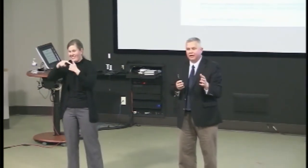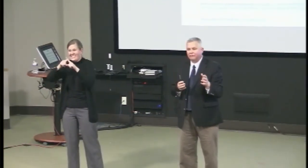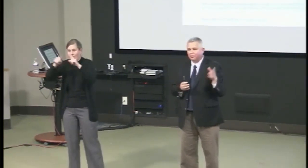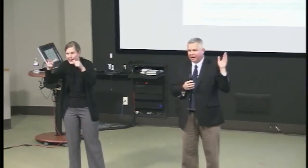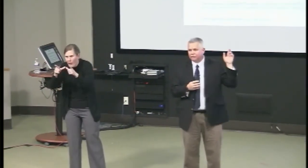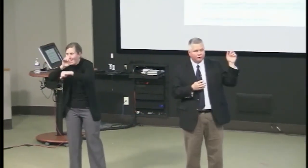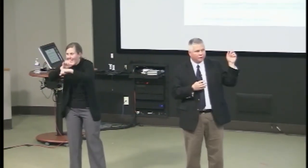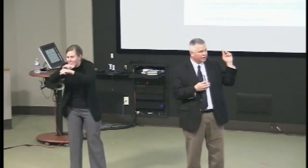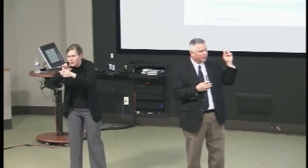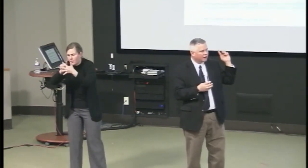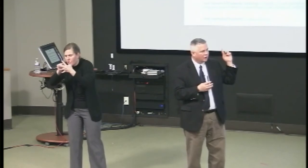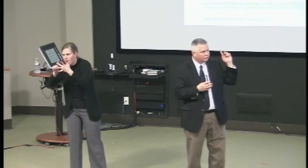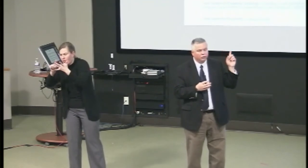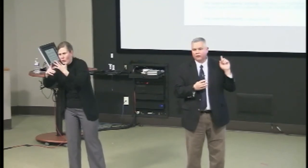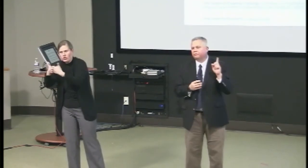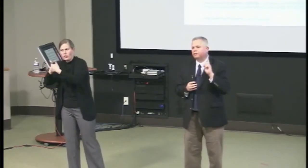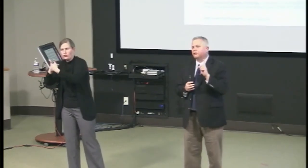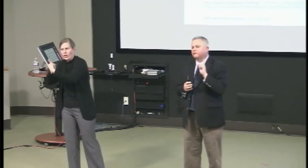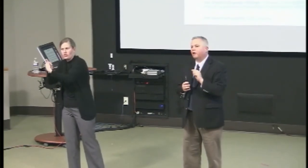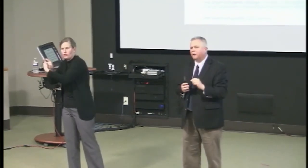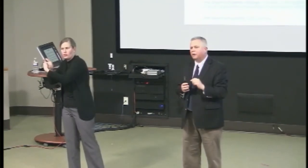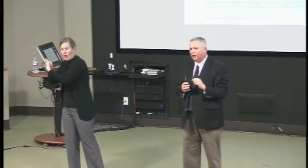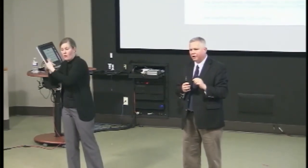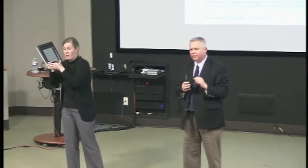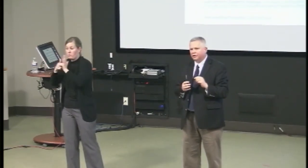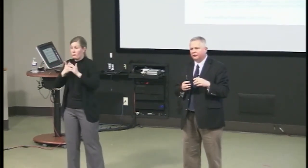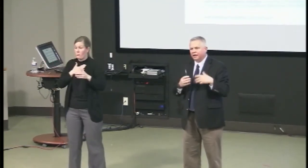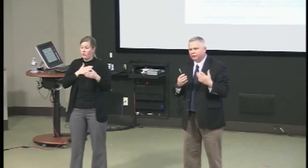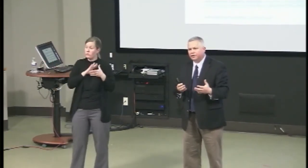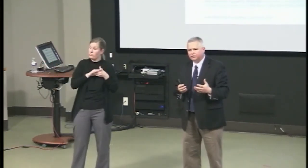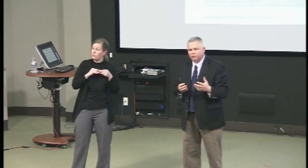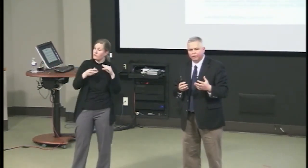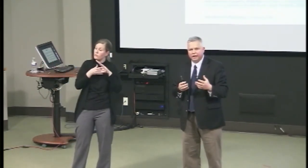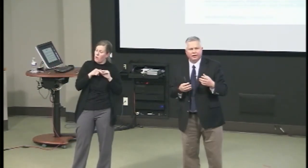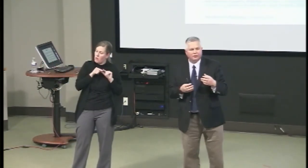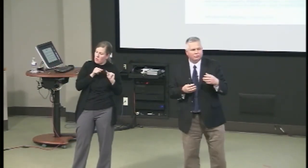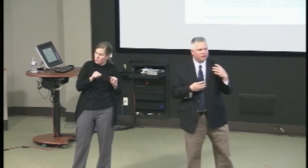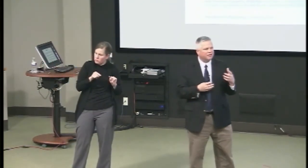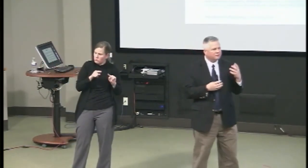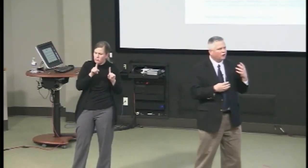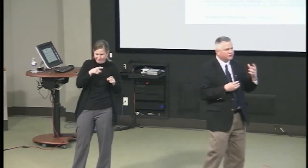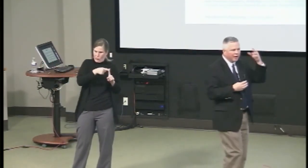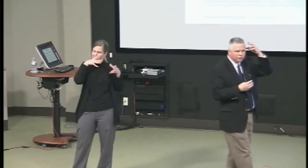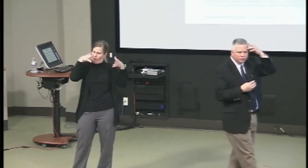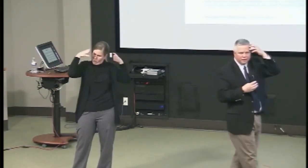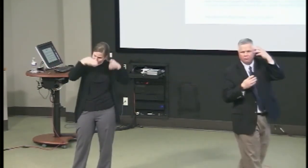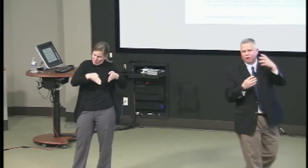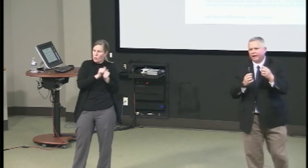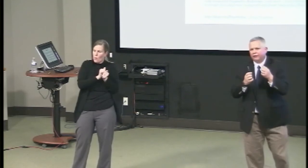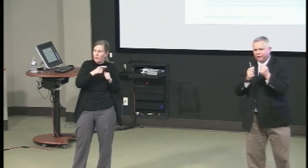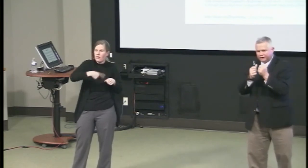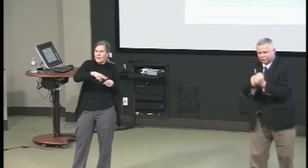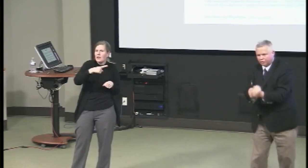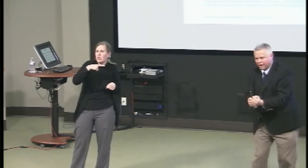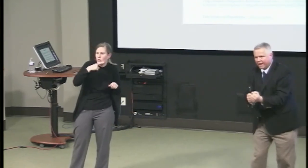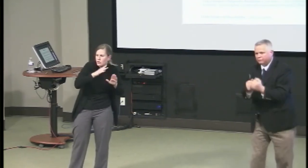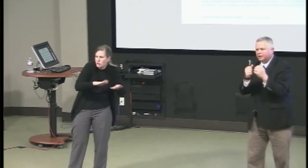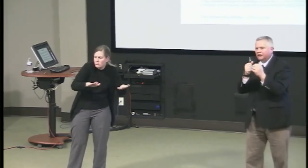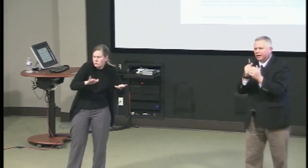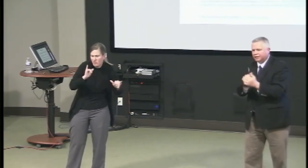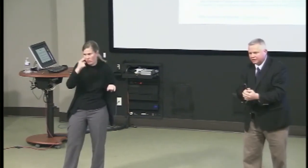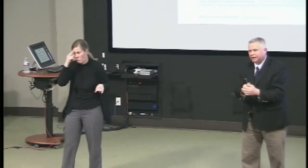story at every level. My story could fall apart, the hearing story, because it talks about using motor areas